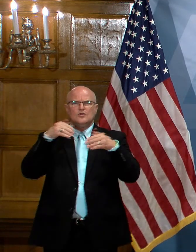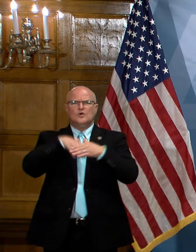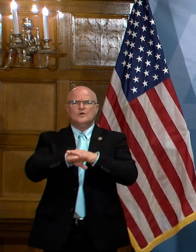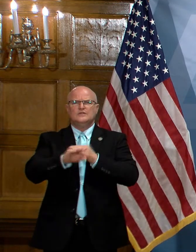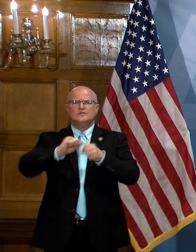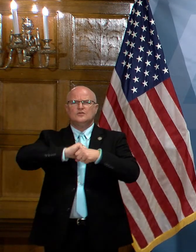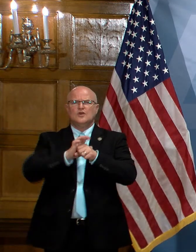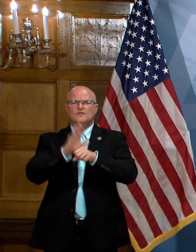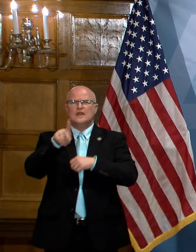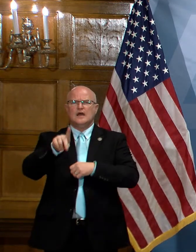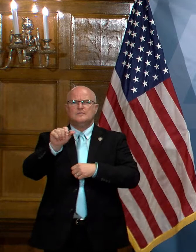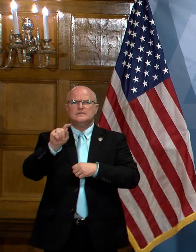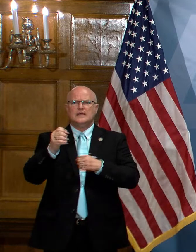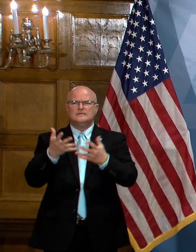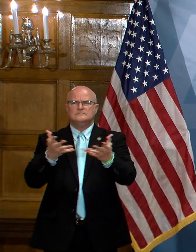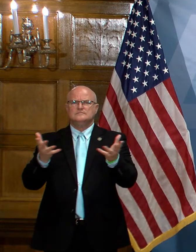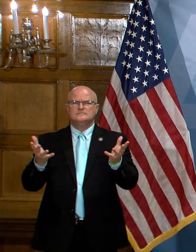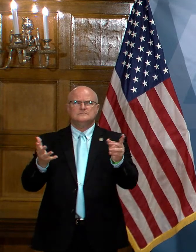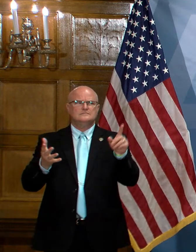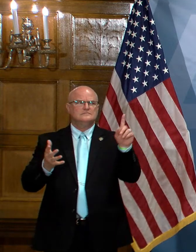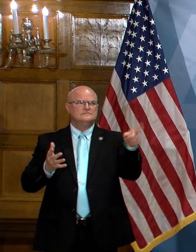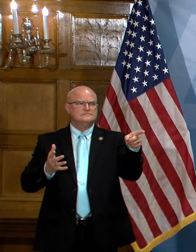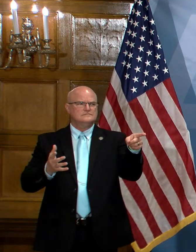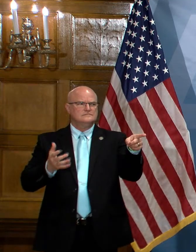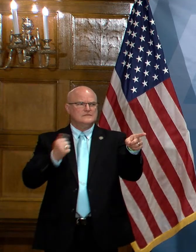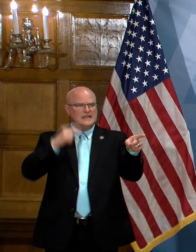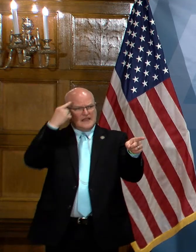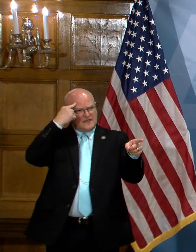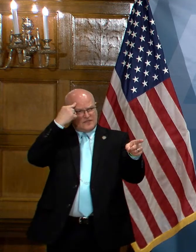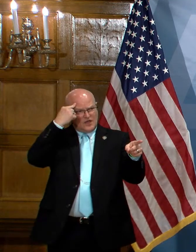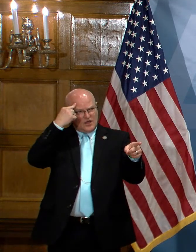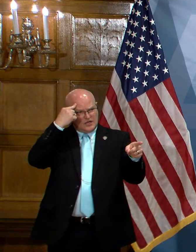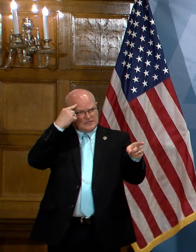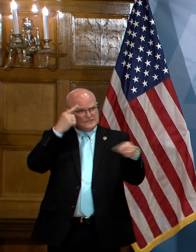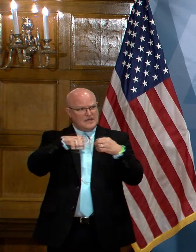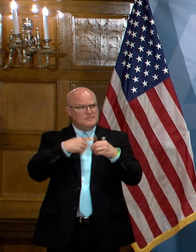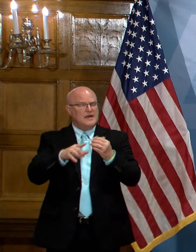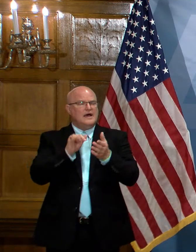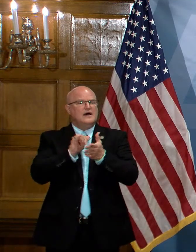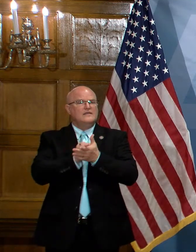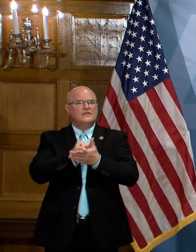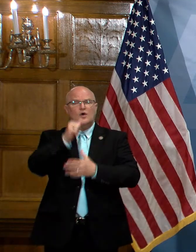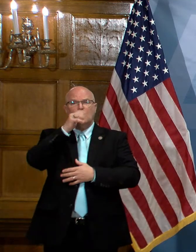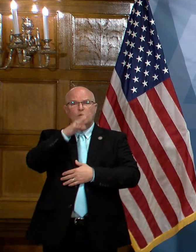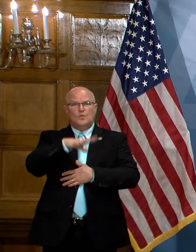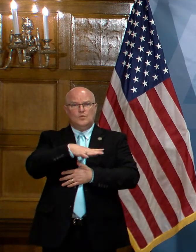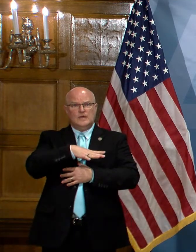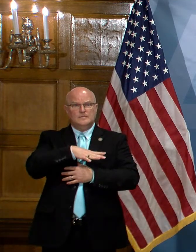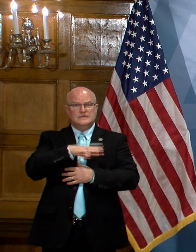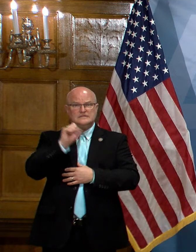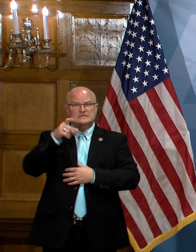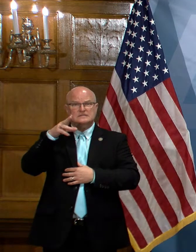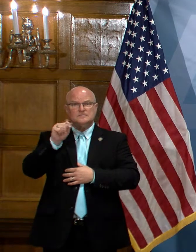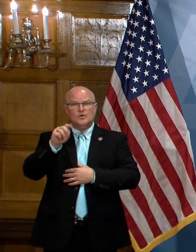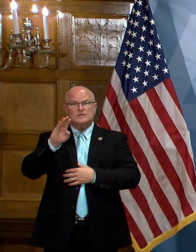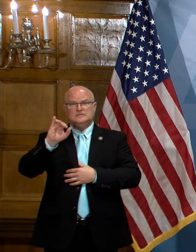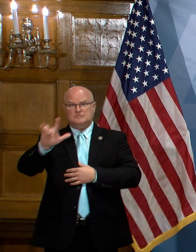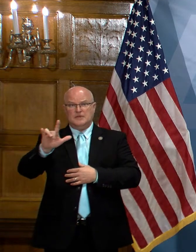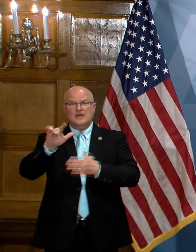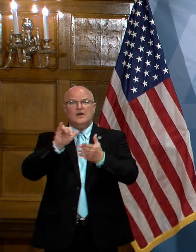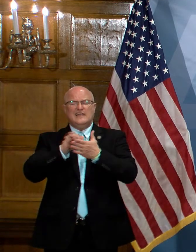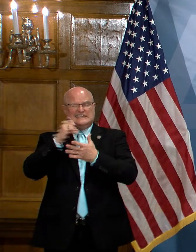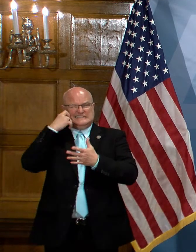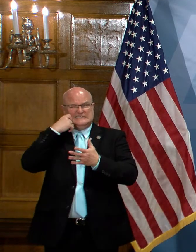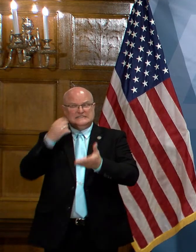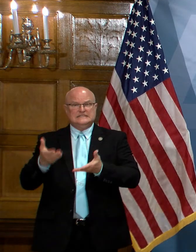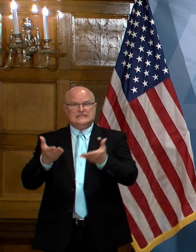into our COVID update. Any thoughts early on here to the women's sports bill that was